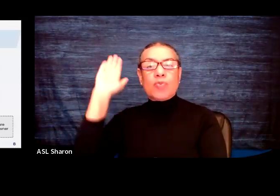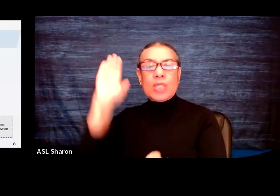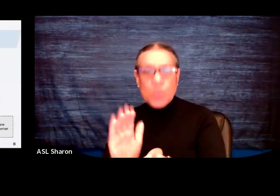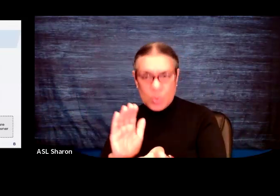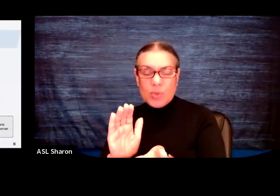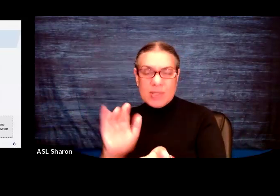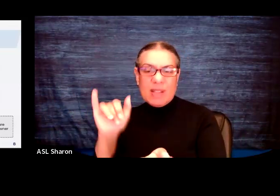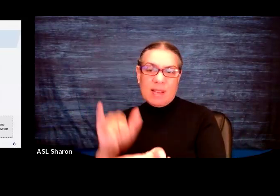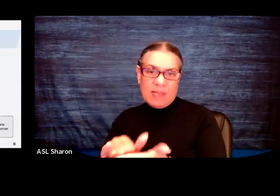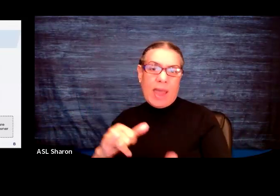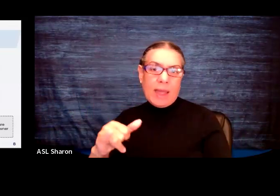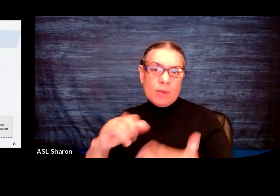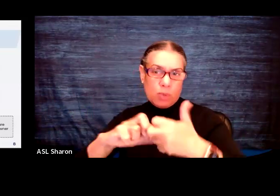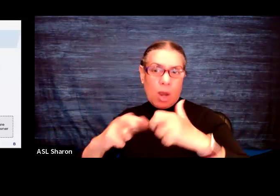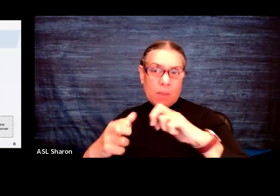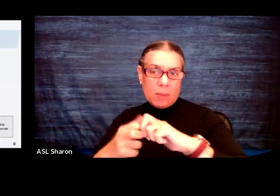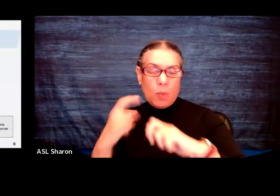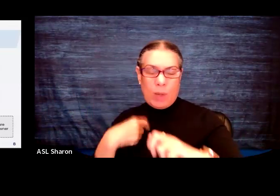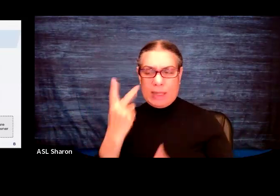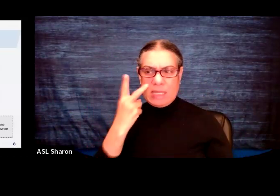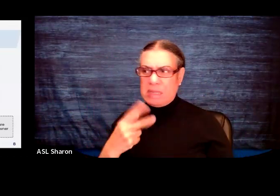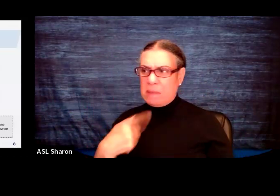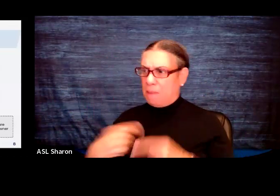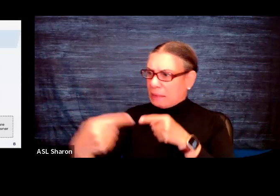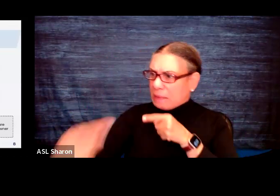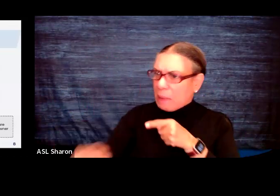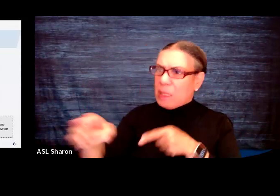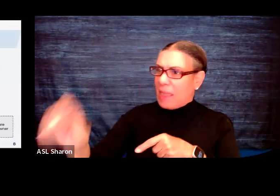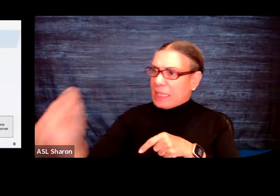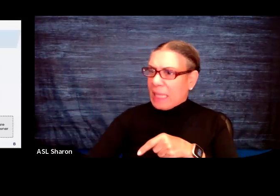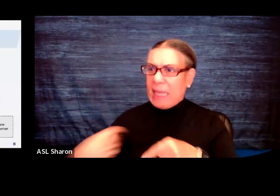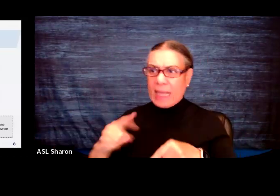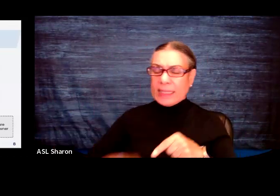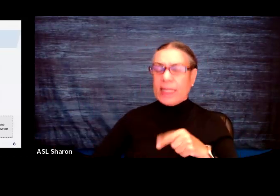places in the city where these disparities occur.